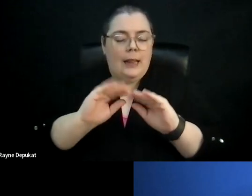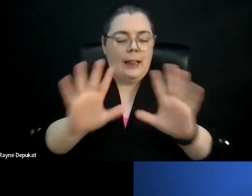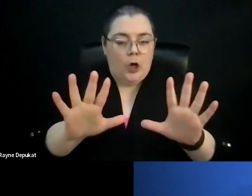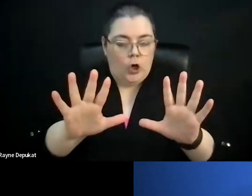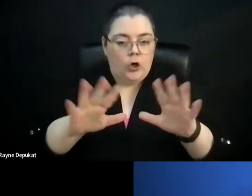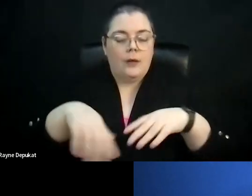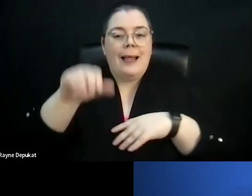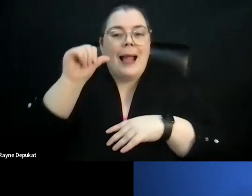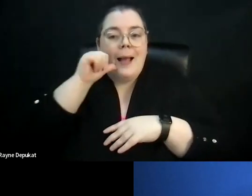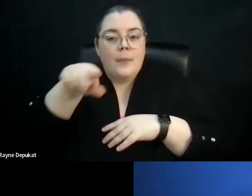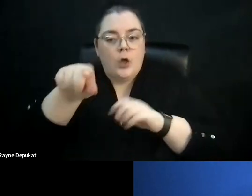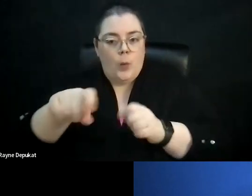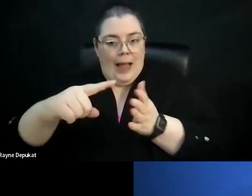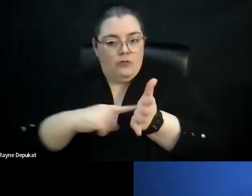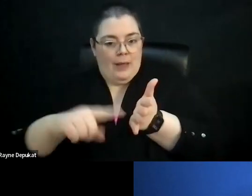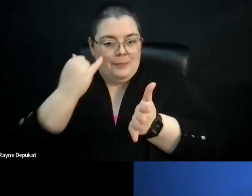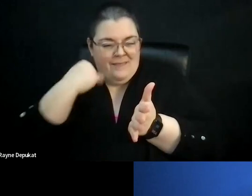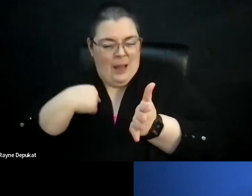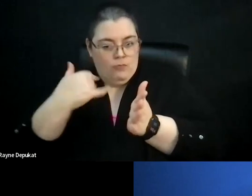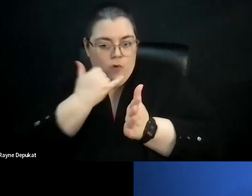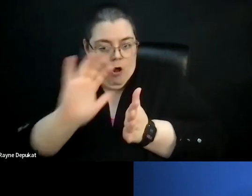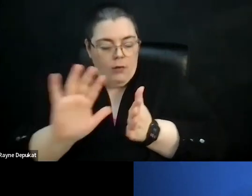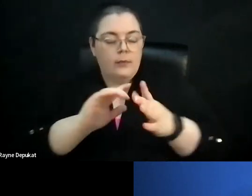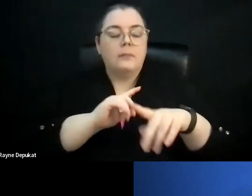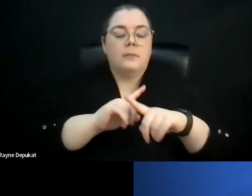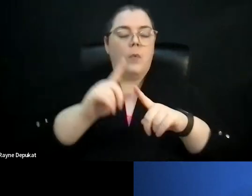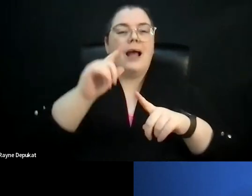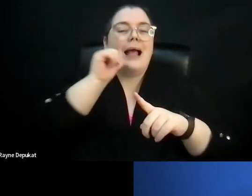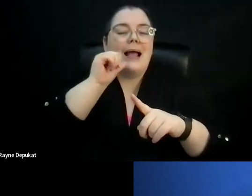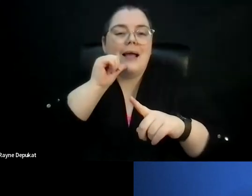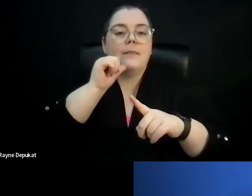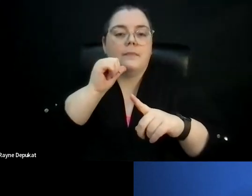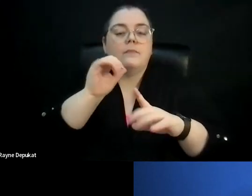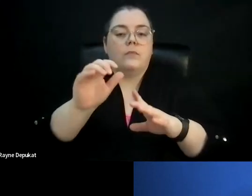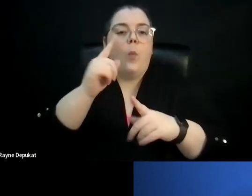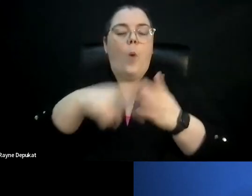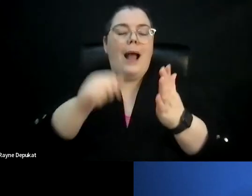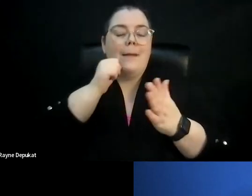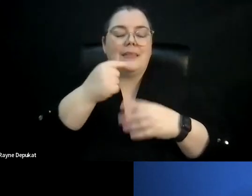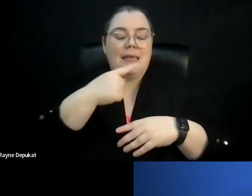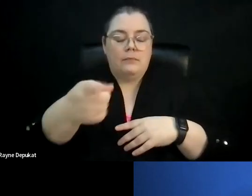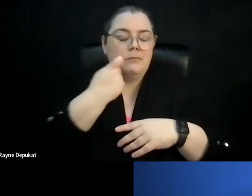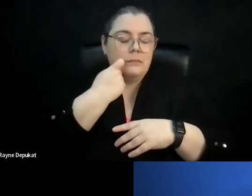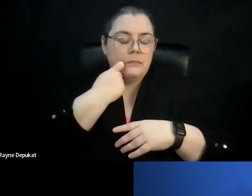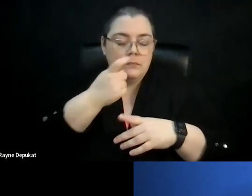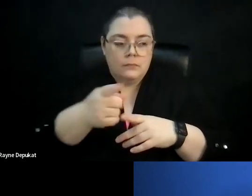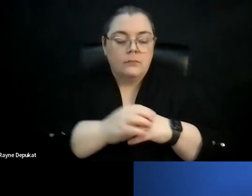saying, I would just like to repeat what I said for clarification. Amy, correct me if I'm wrong. So what Amy